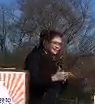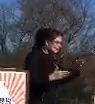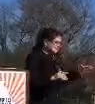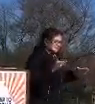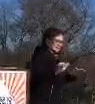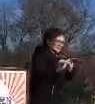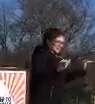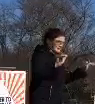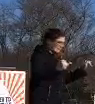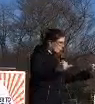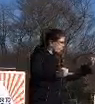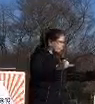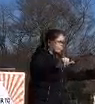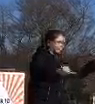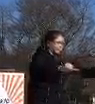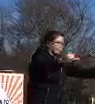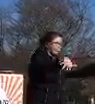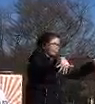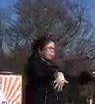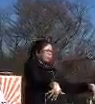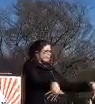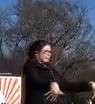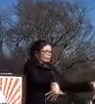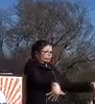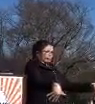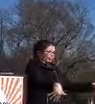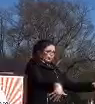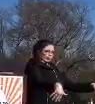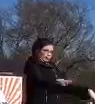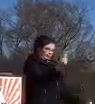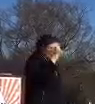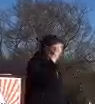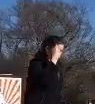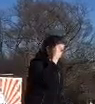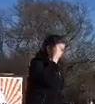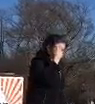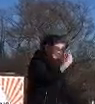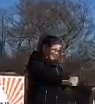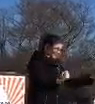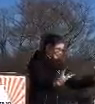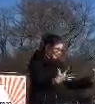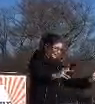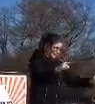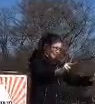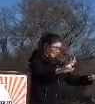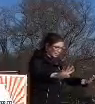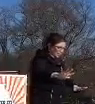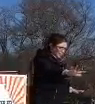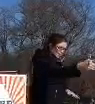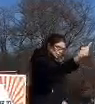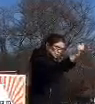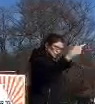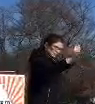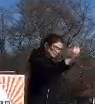no mistake, there are a lot of people in Georgia who really don't want you to